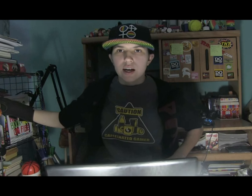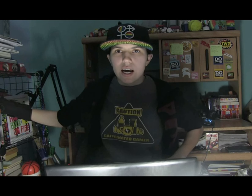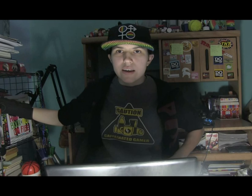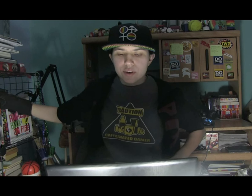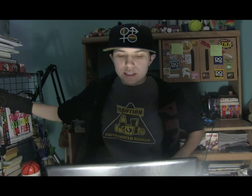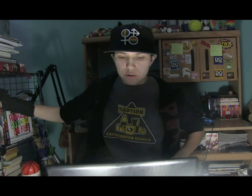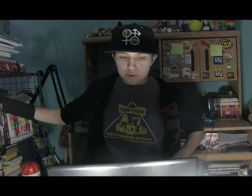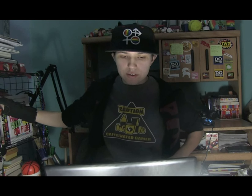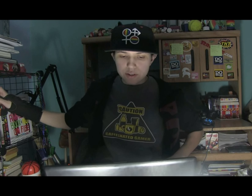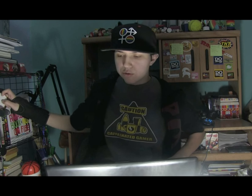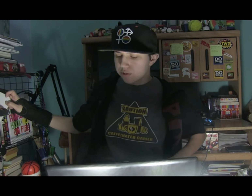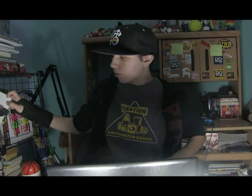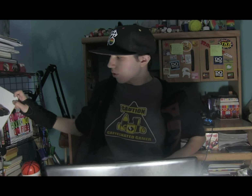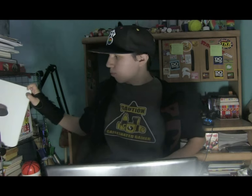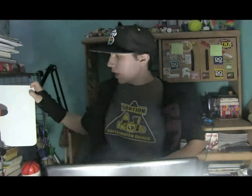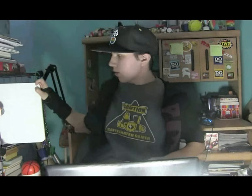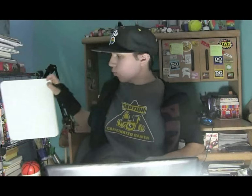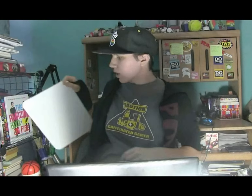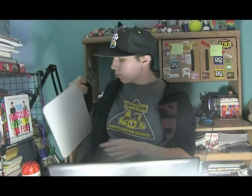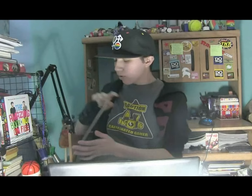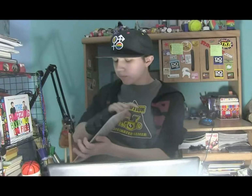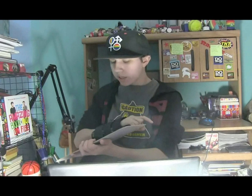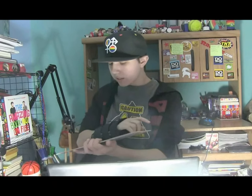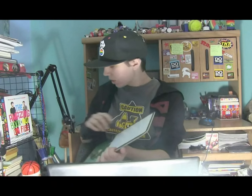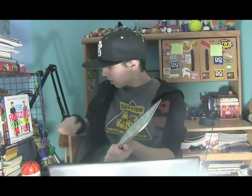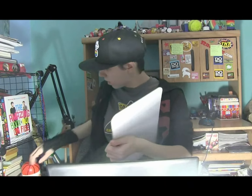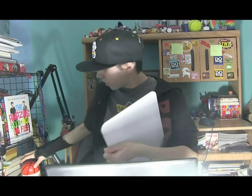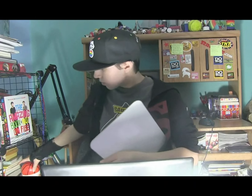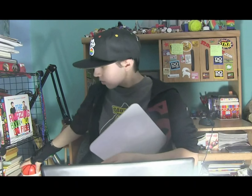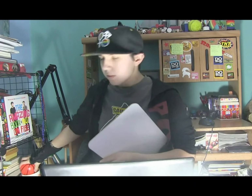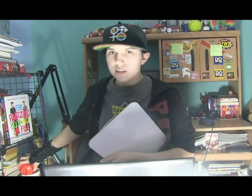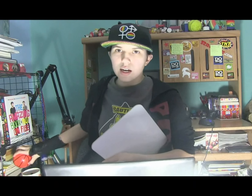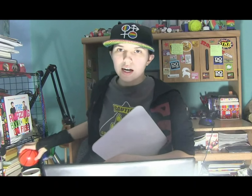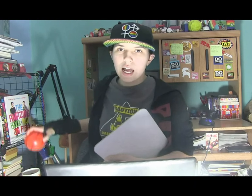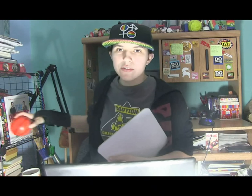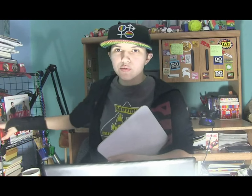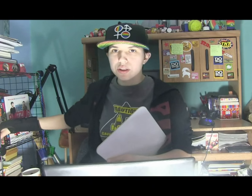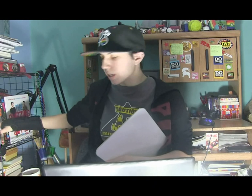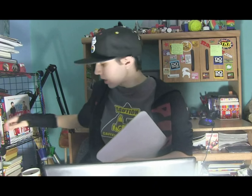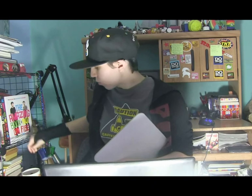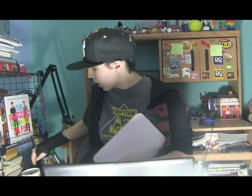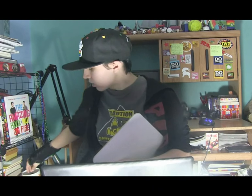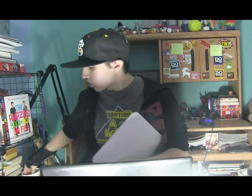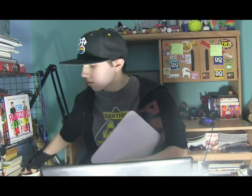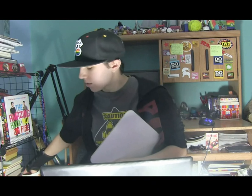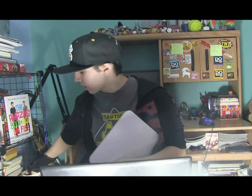I really don't have a use for my whiteboard, but I'll have it with me anyway, just